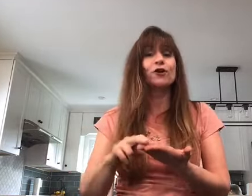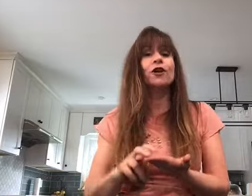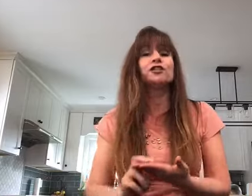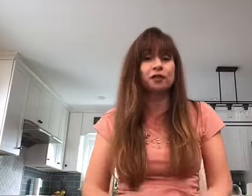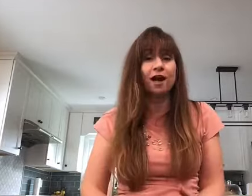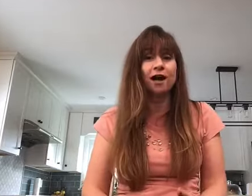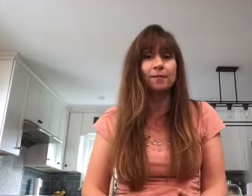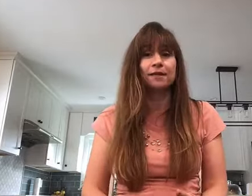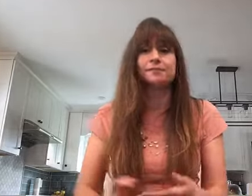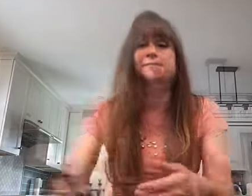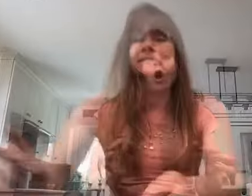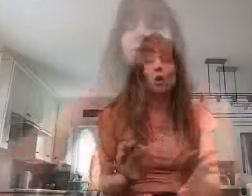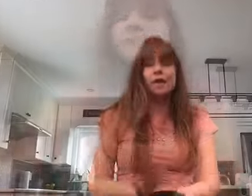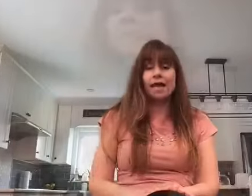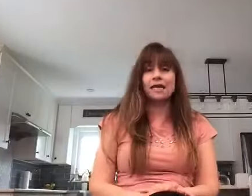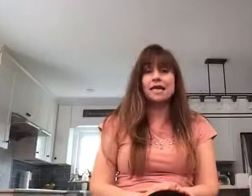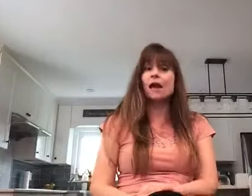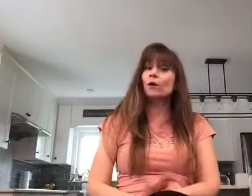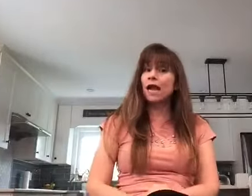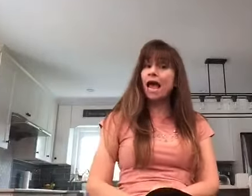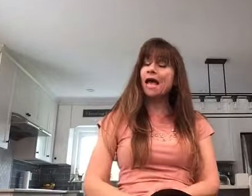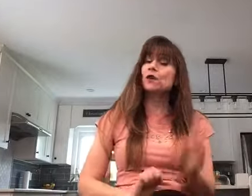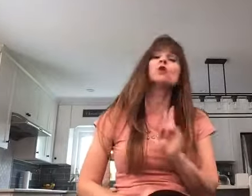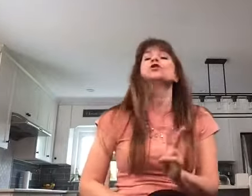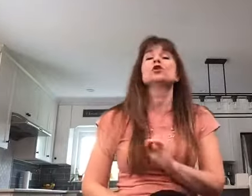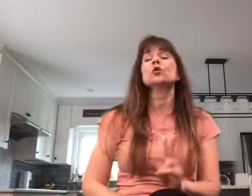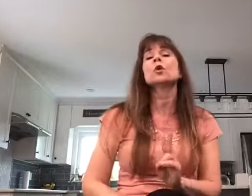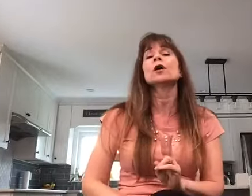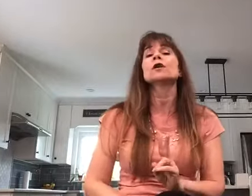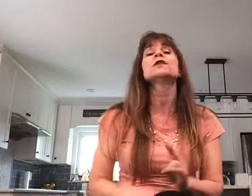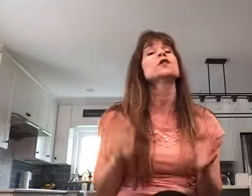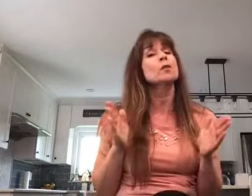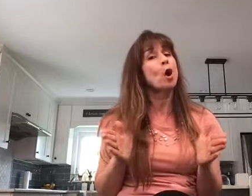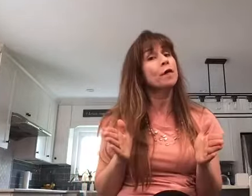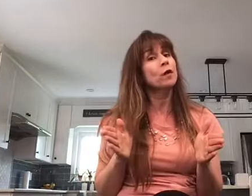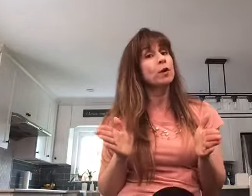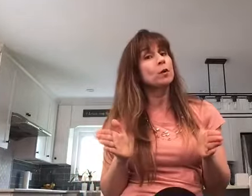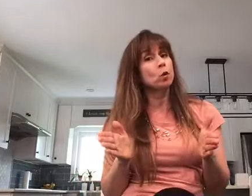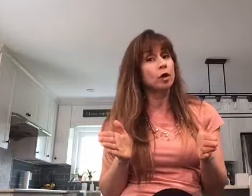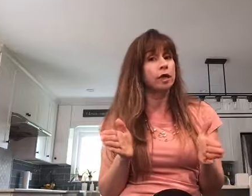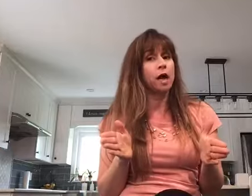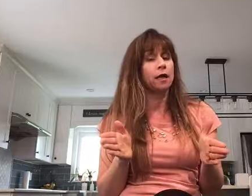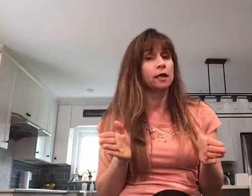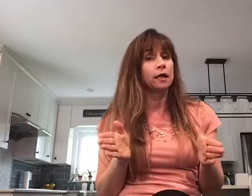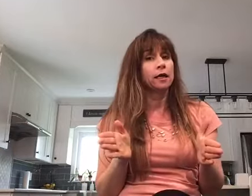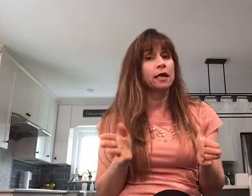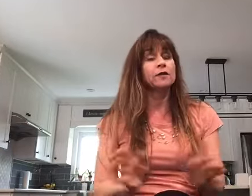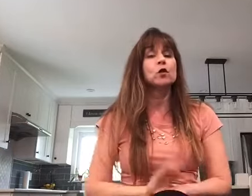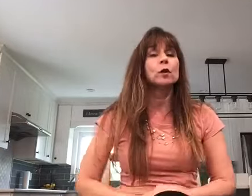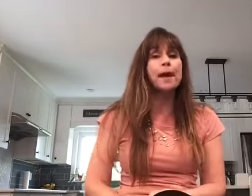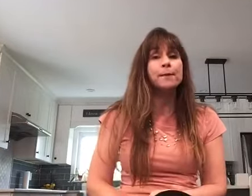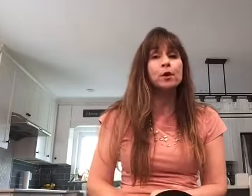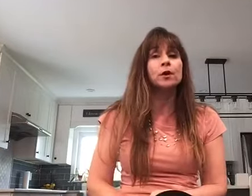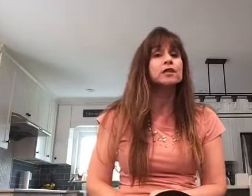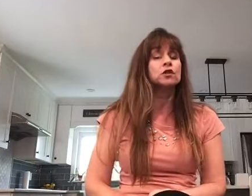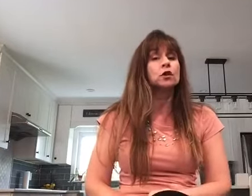Good job. Okay, now we're gonna add those two words to the part that we've been working on. And if you remember, it starts